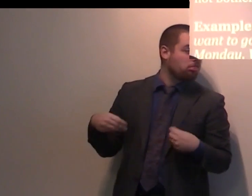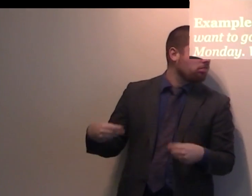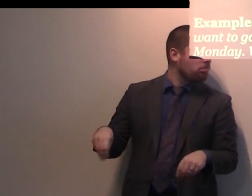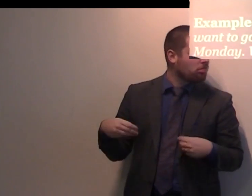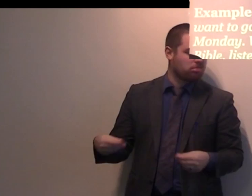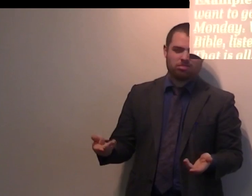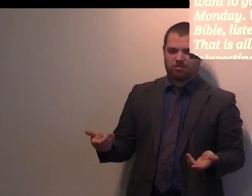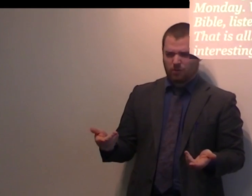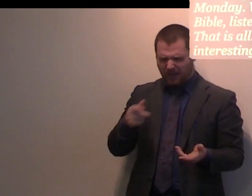Example.